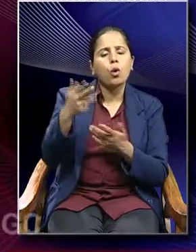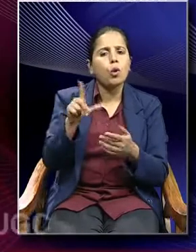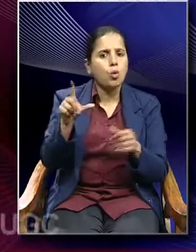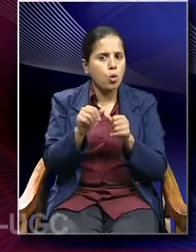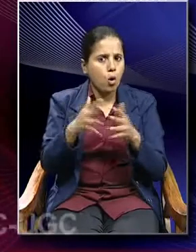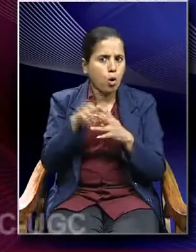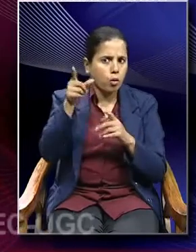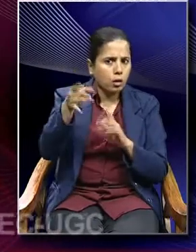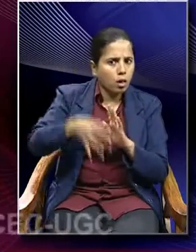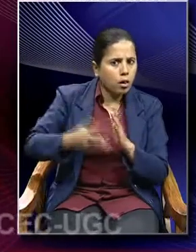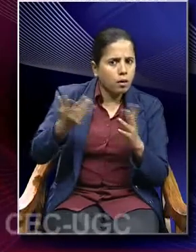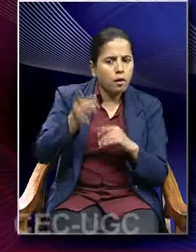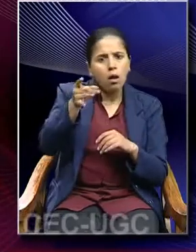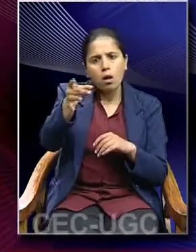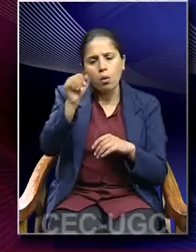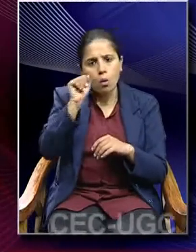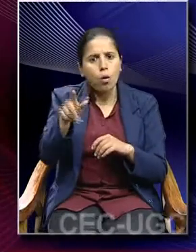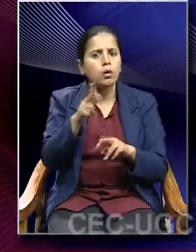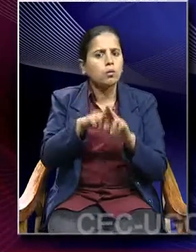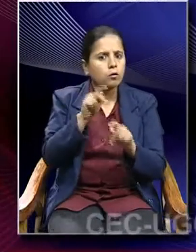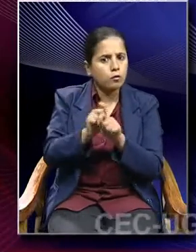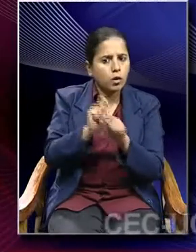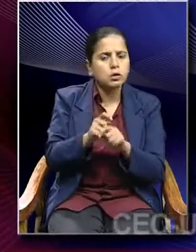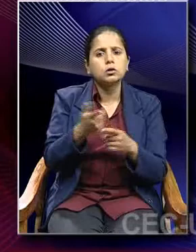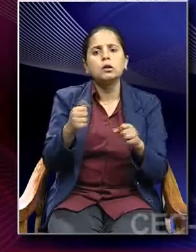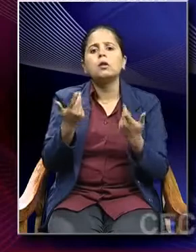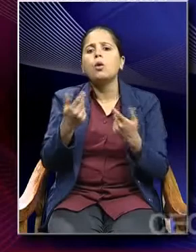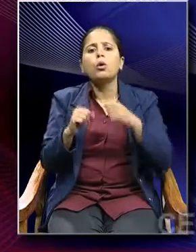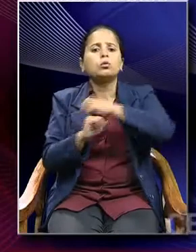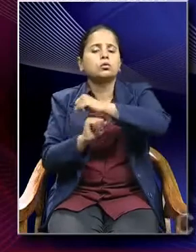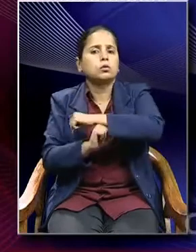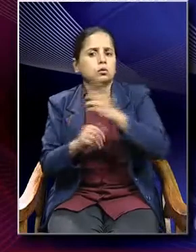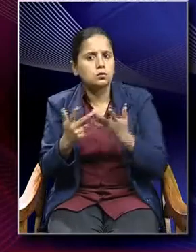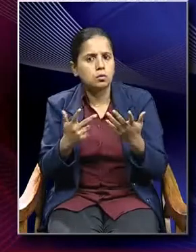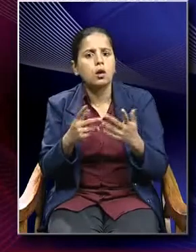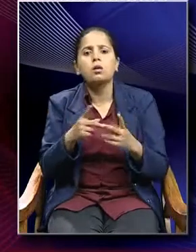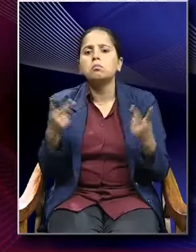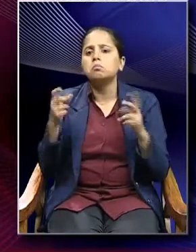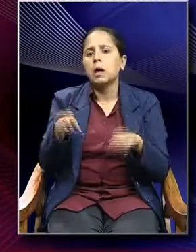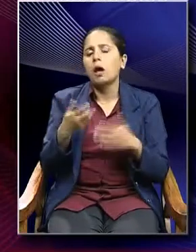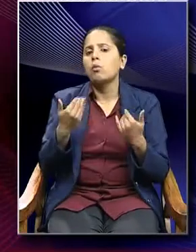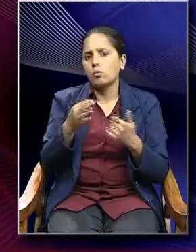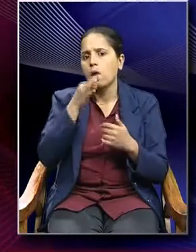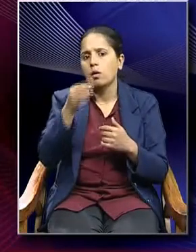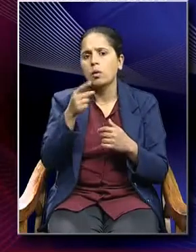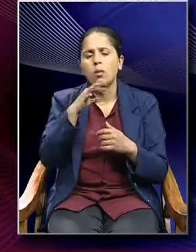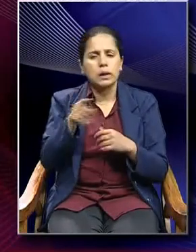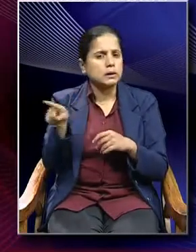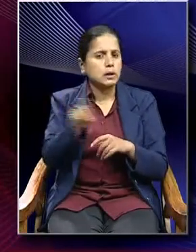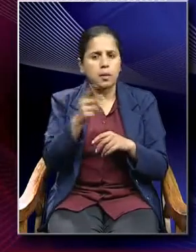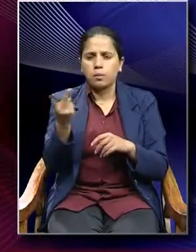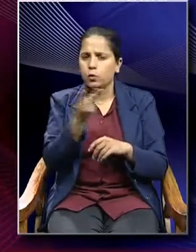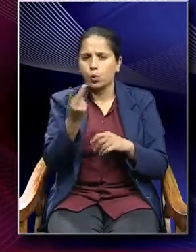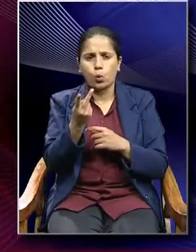laws, in terms of functioning and structure. But there is something very common among the two, is